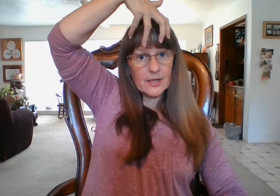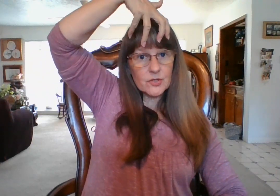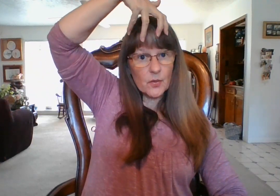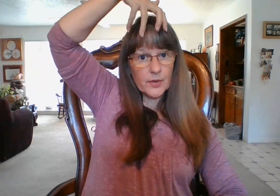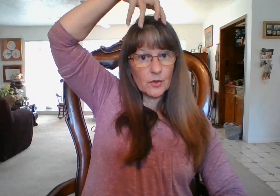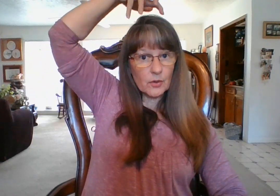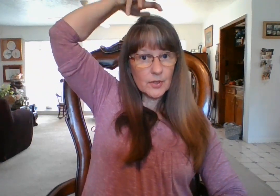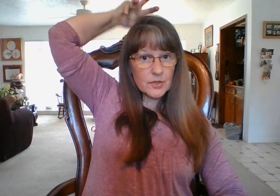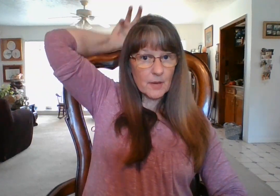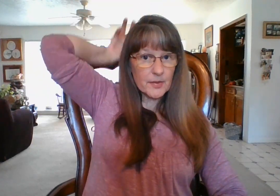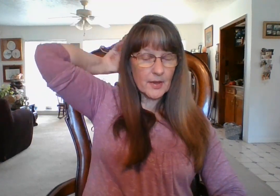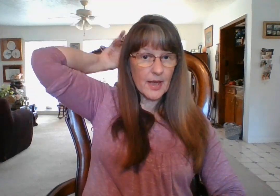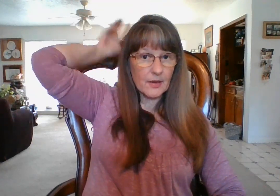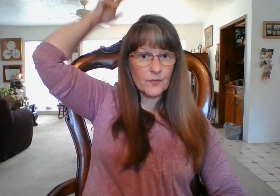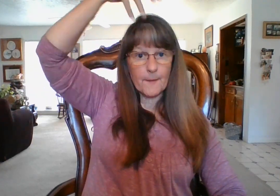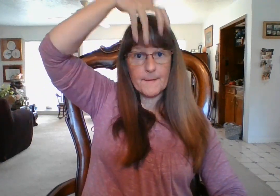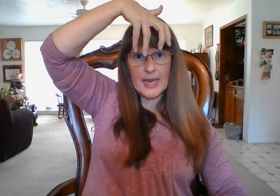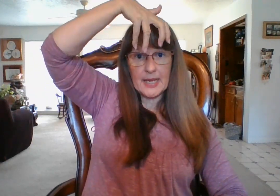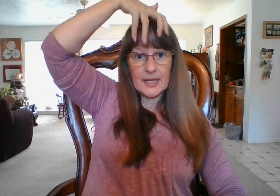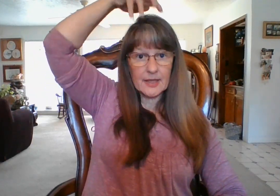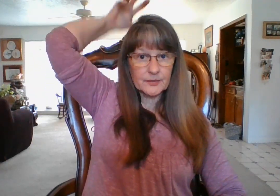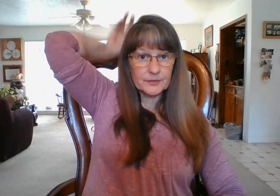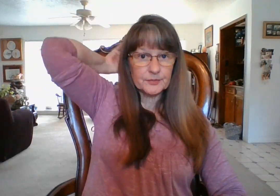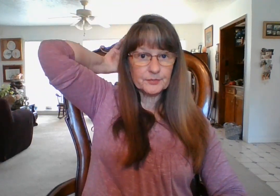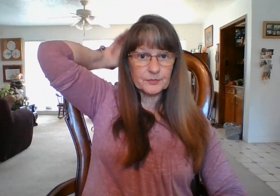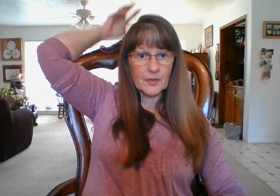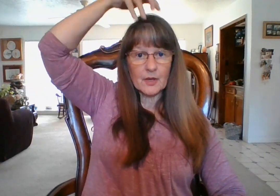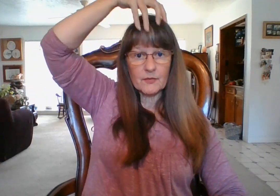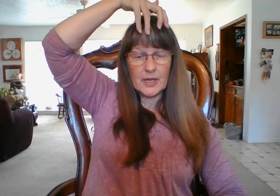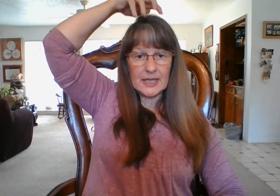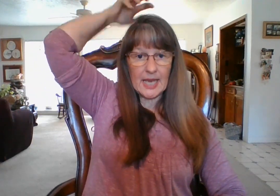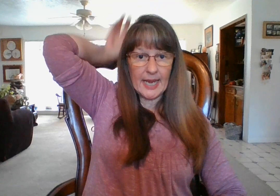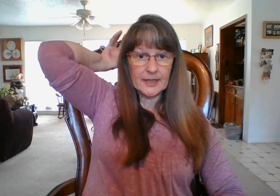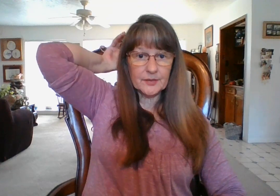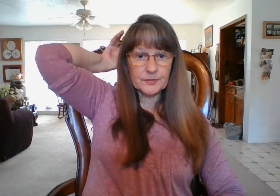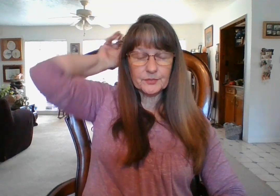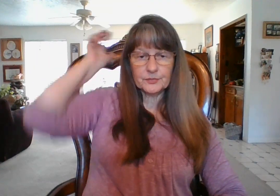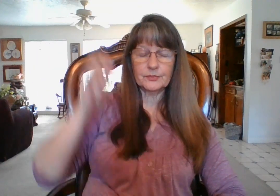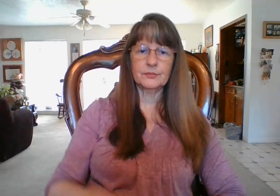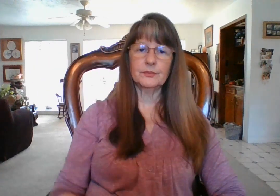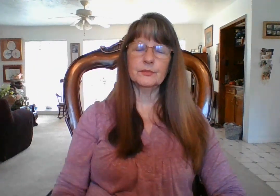it's going across the top of the head for mane. Lion.